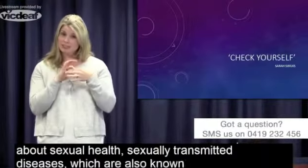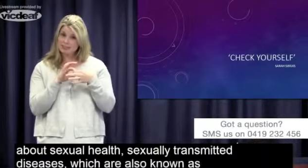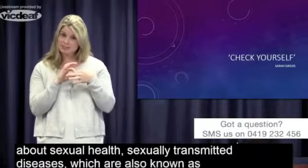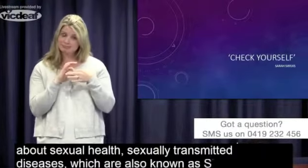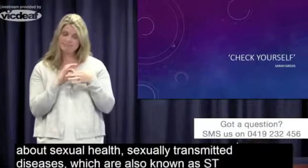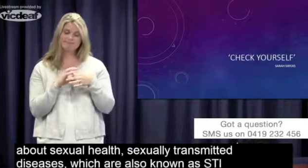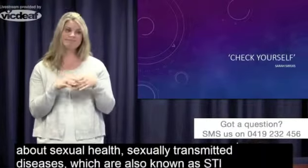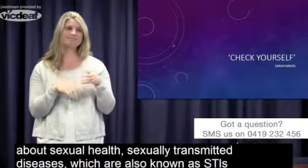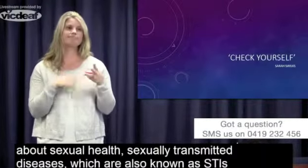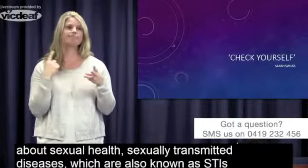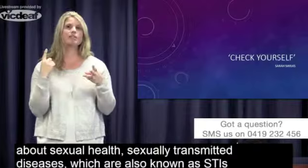and healthy relationships.